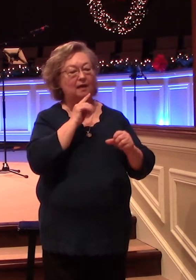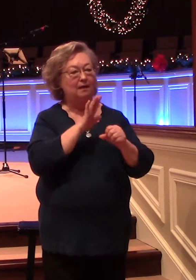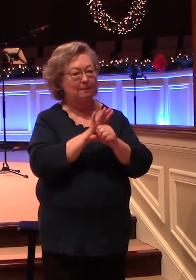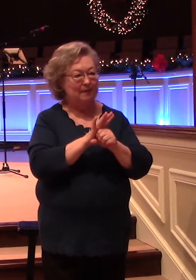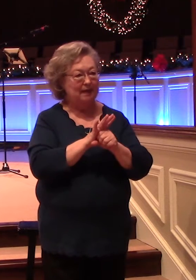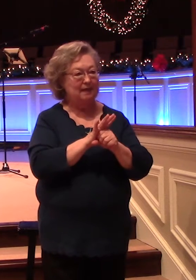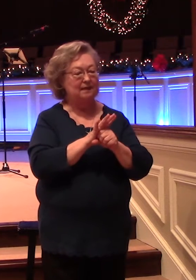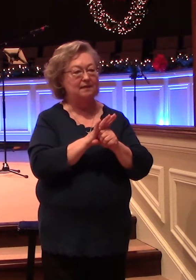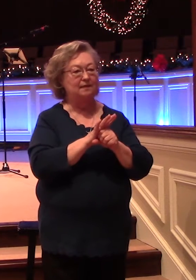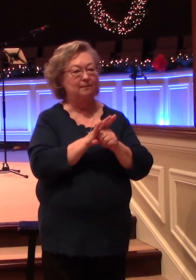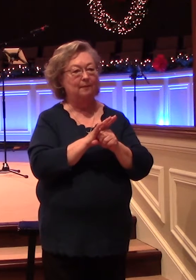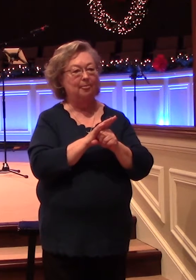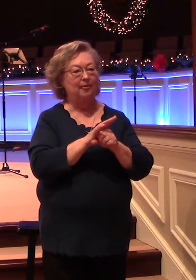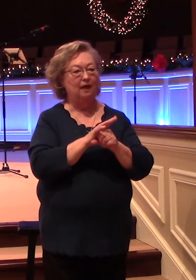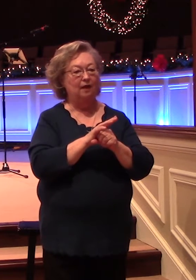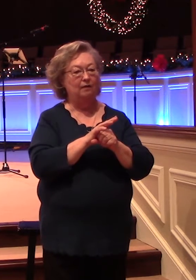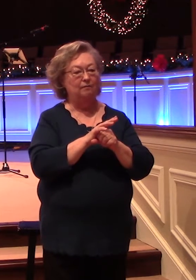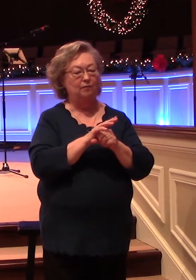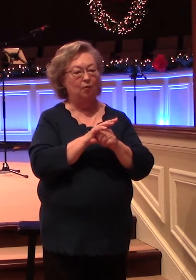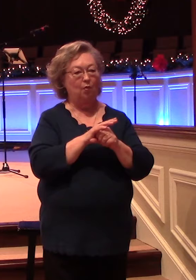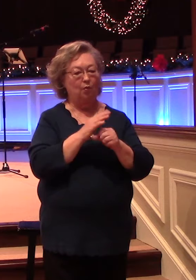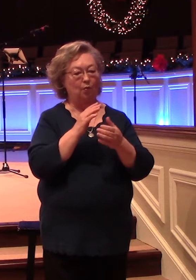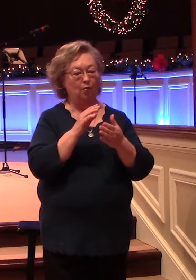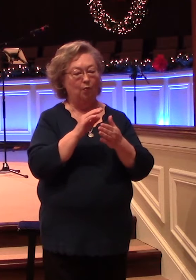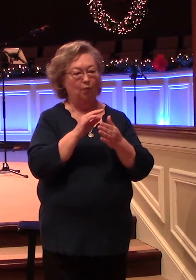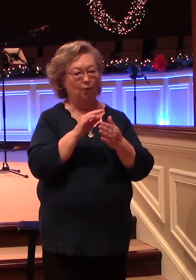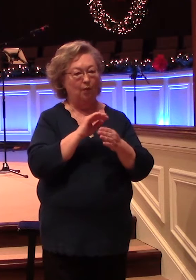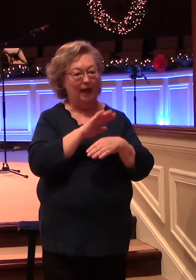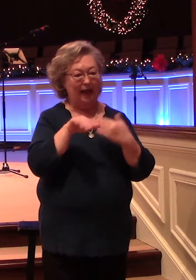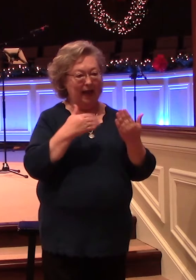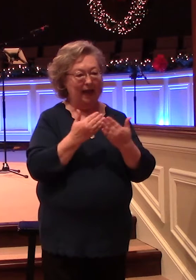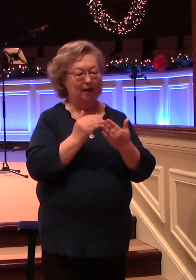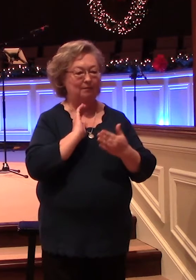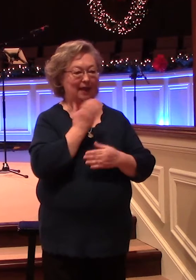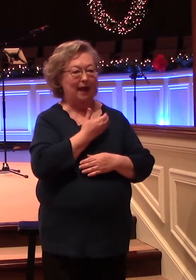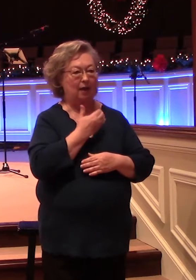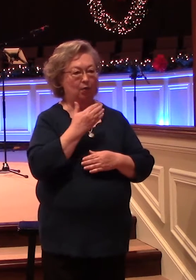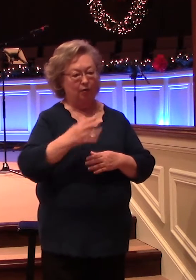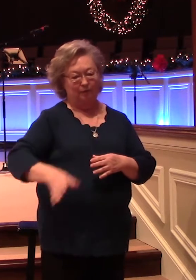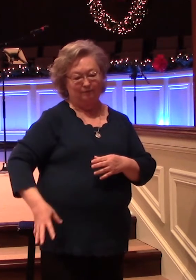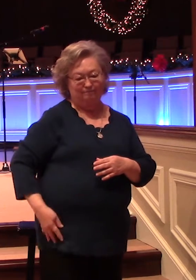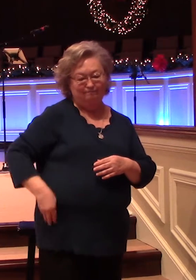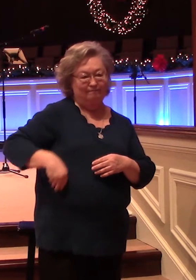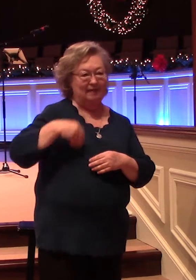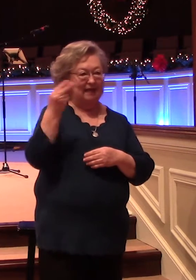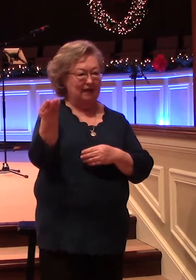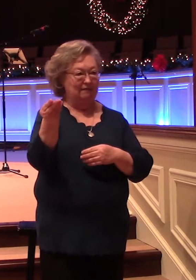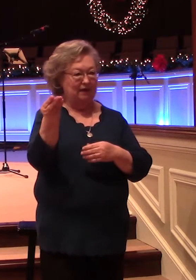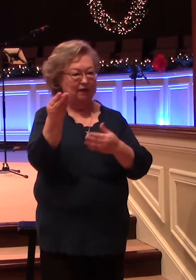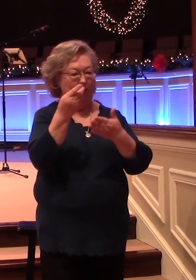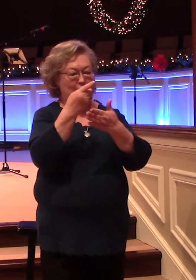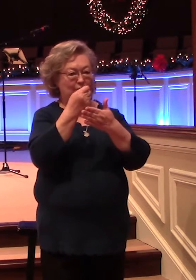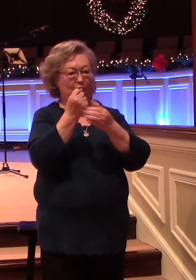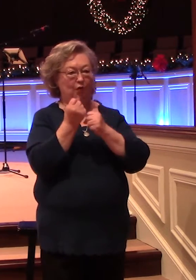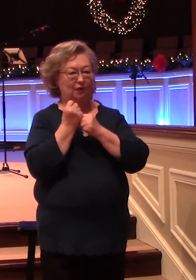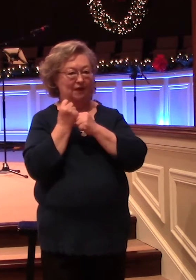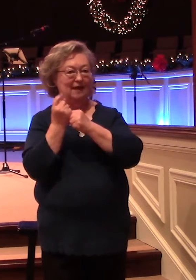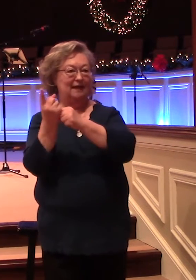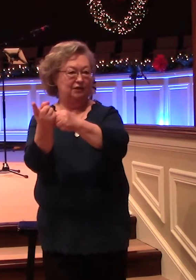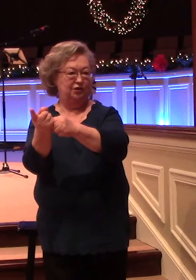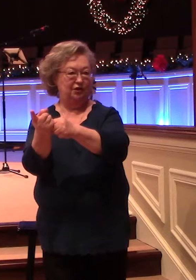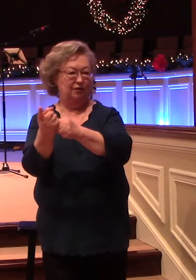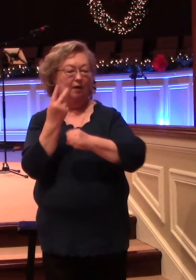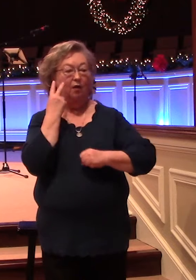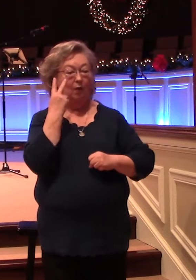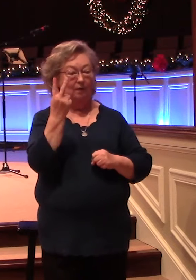look like if we were faithful across the board as a church to bring the whole tithe into the storehouse. I think we're going to see something special